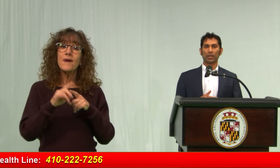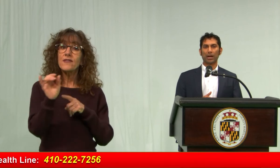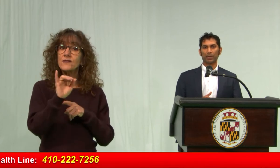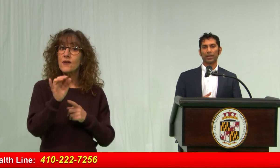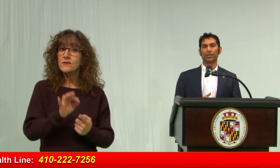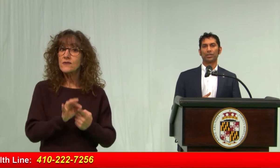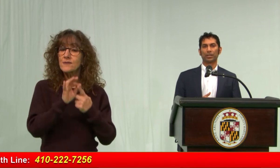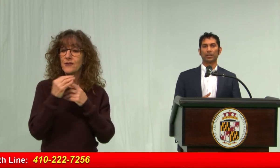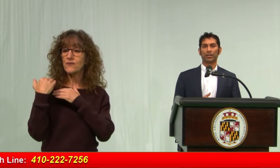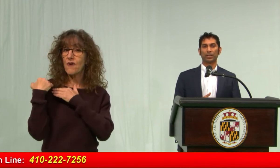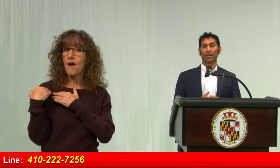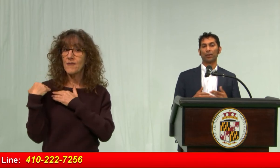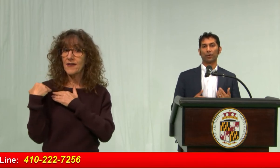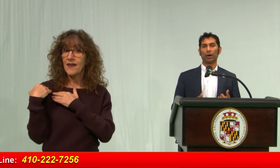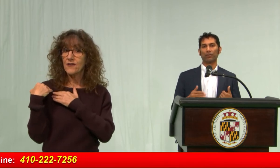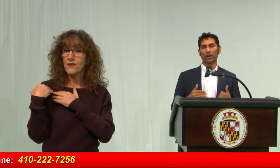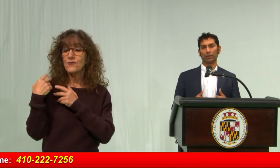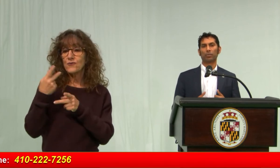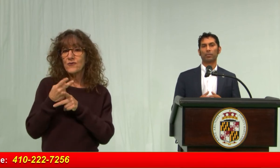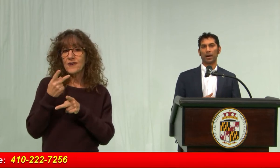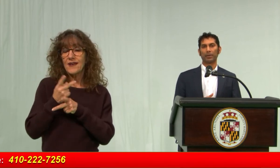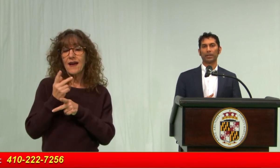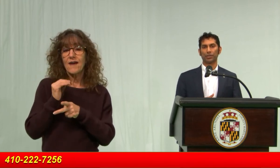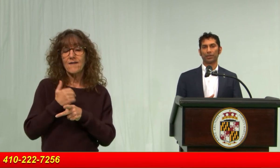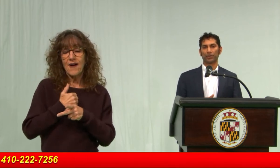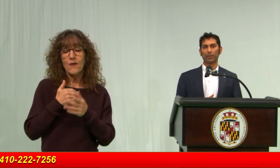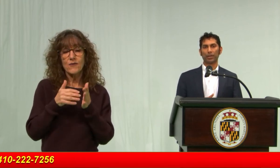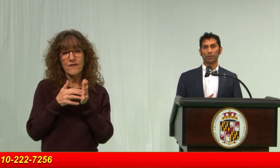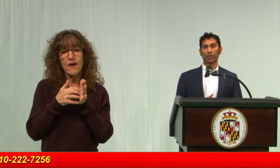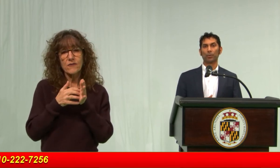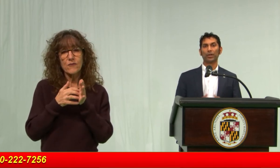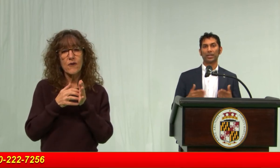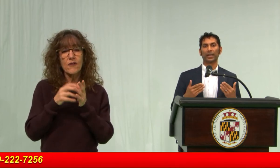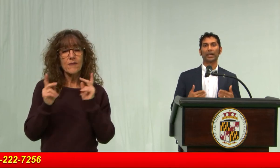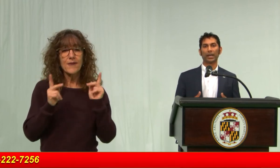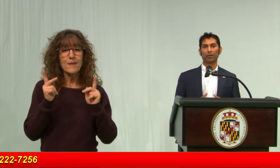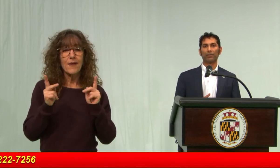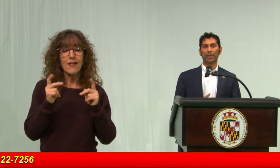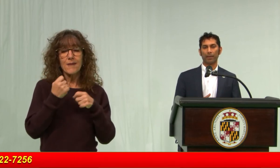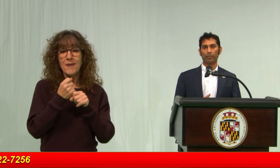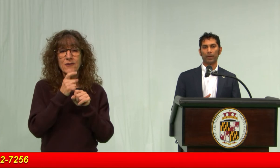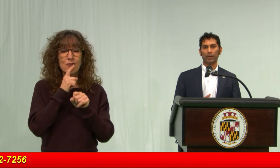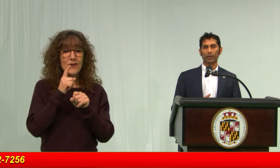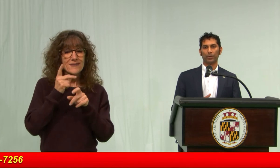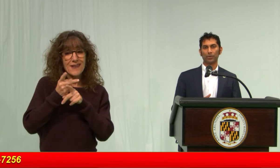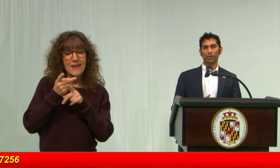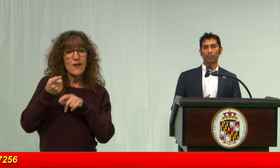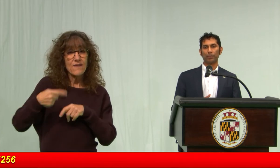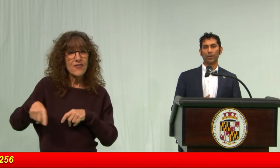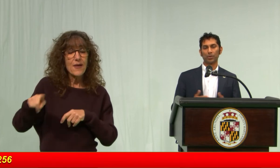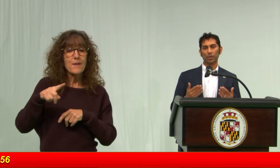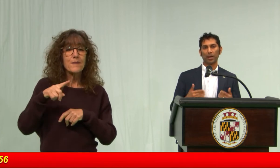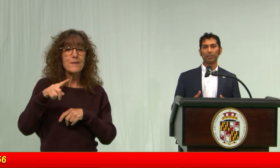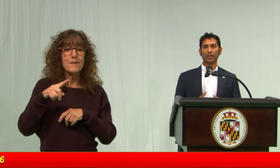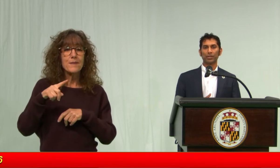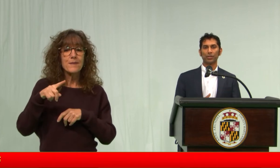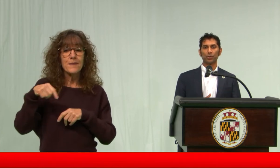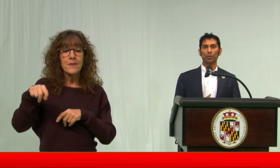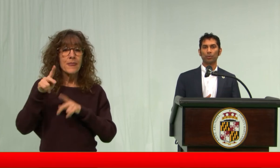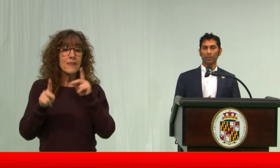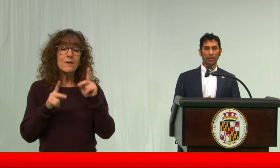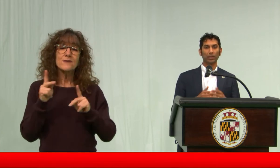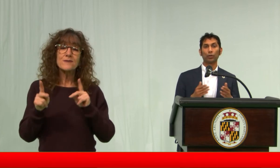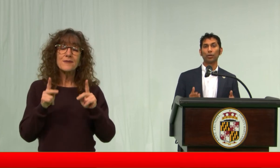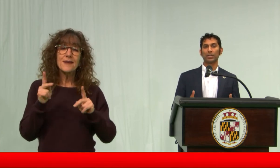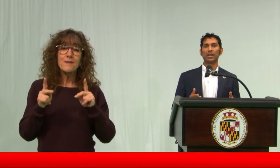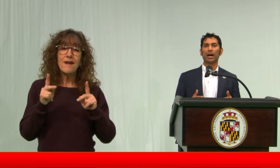a special obligation to care for our vulnerable populations, to make sure that we are taking care of them. Those are the populations